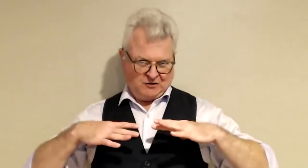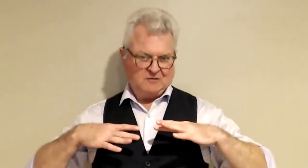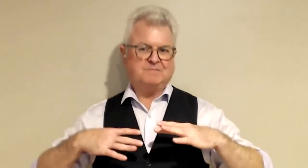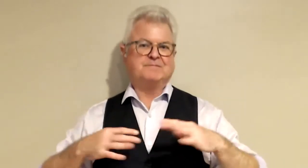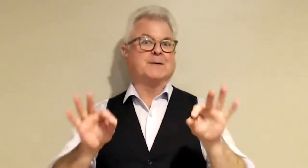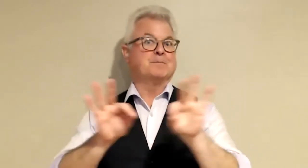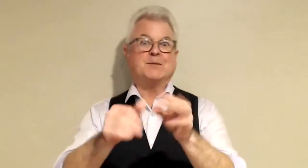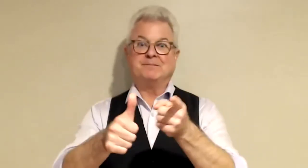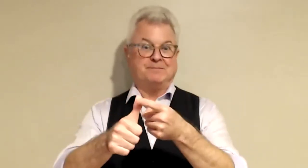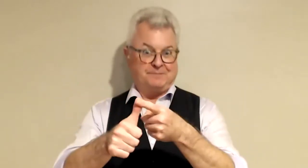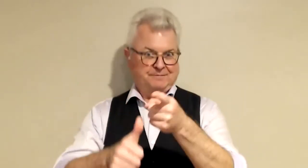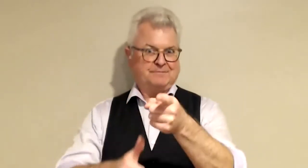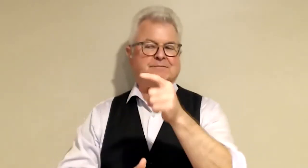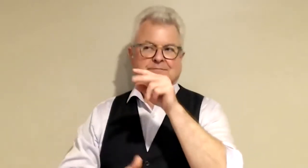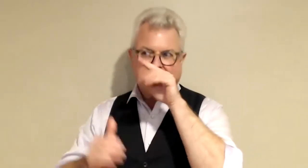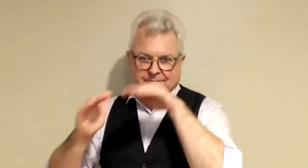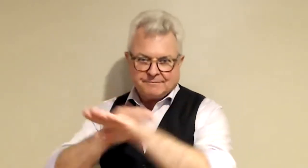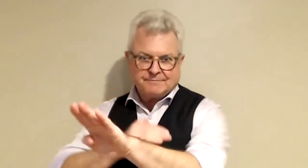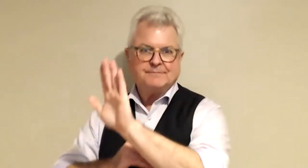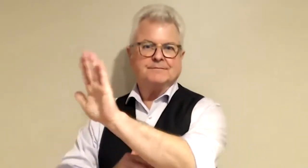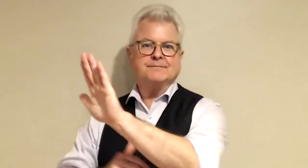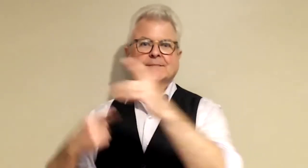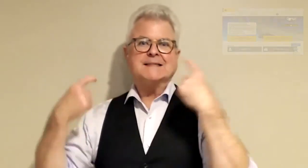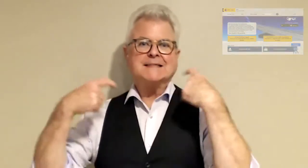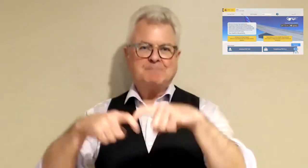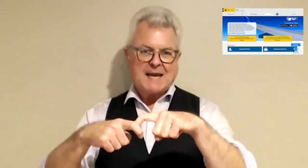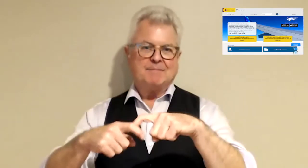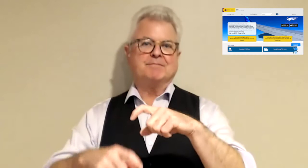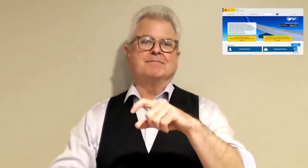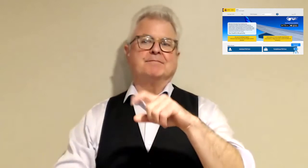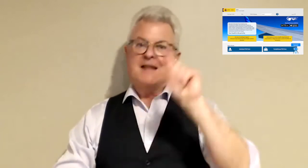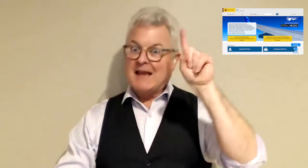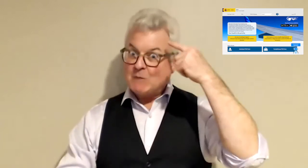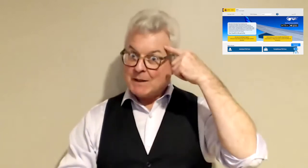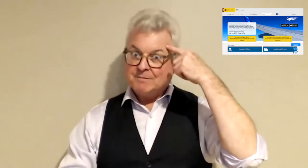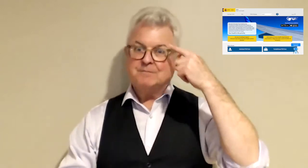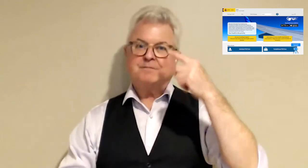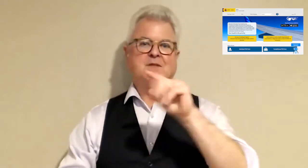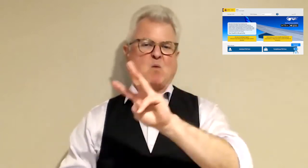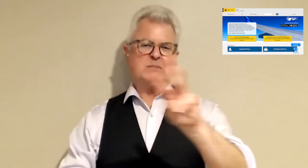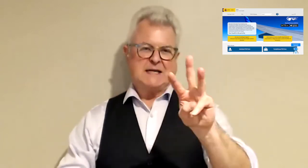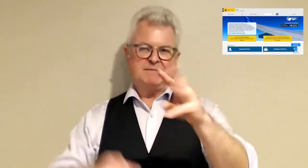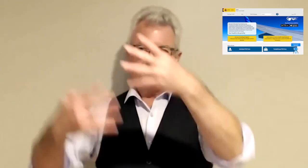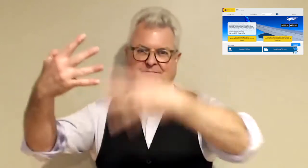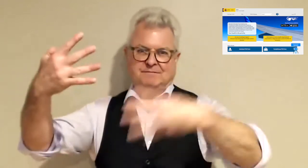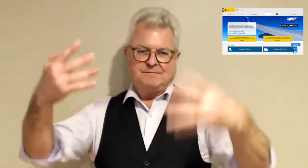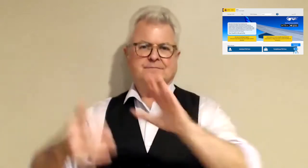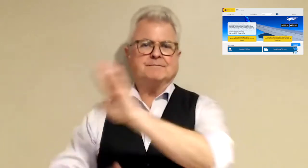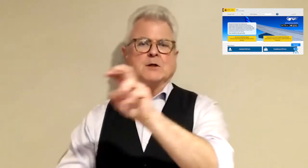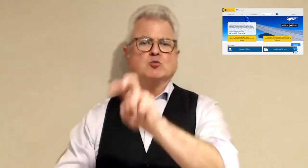vacation, it is important to remember that you check the website to find out what their government requires in